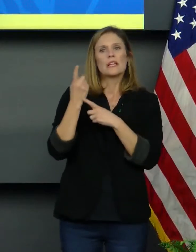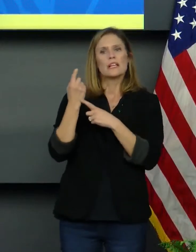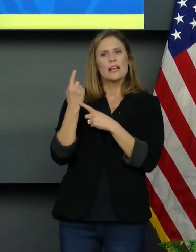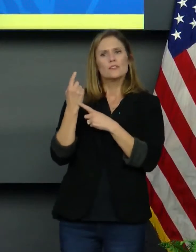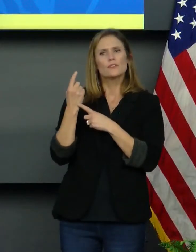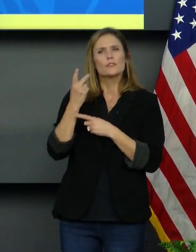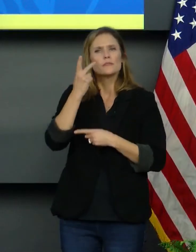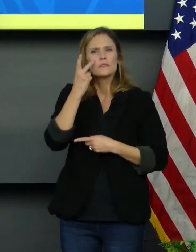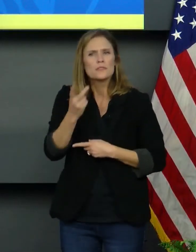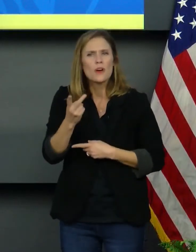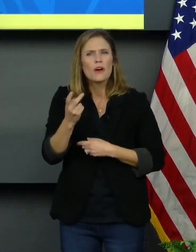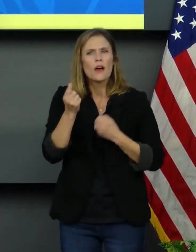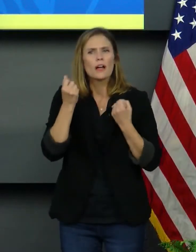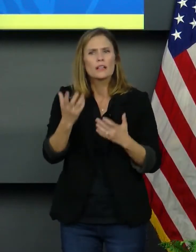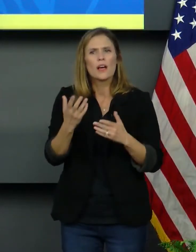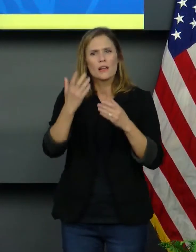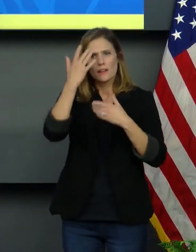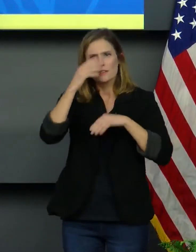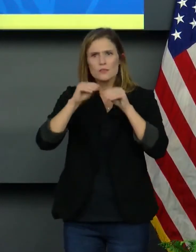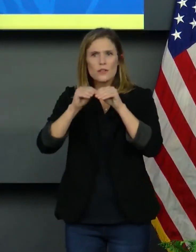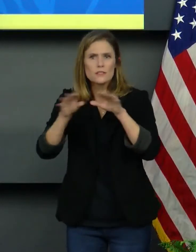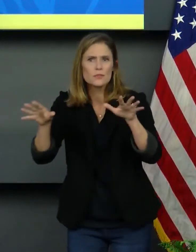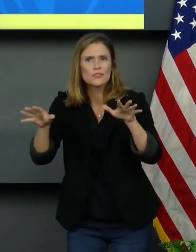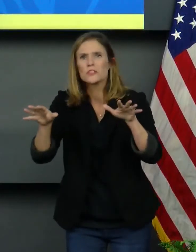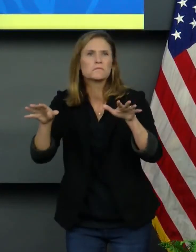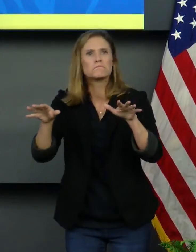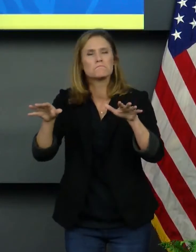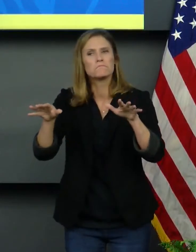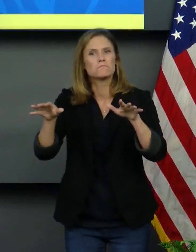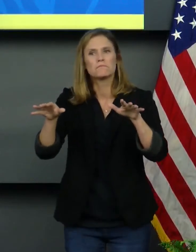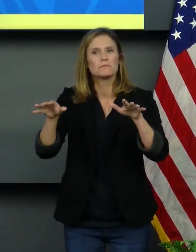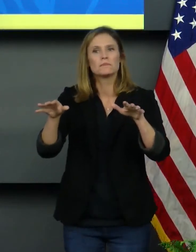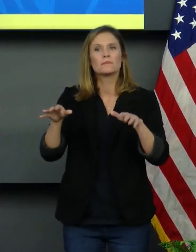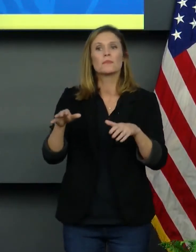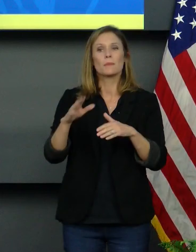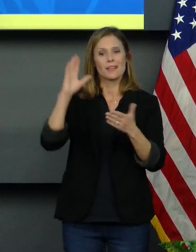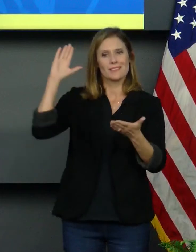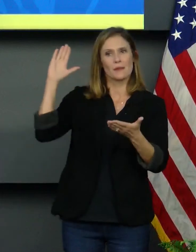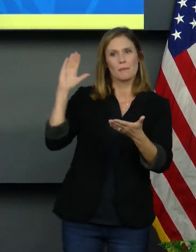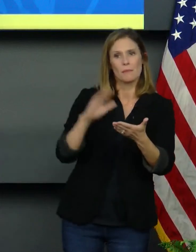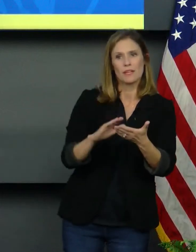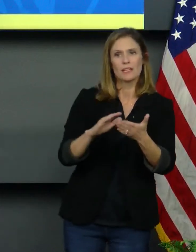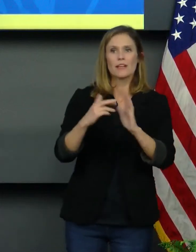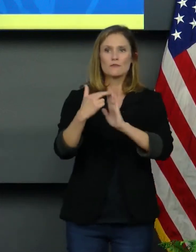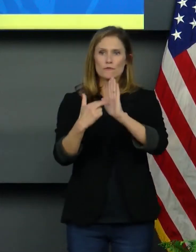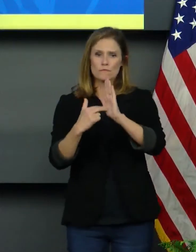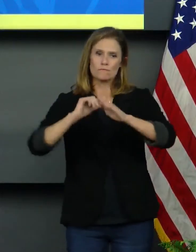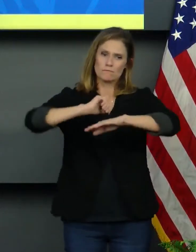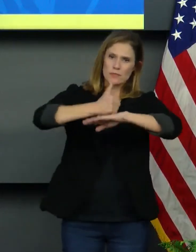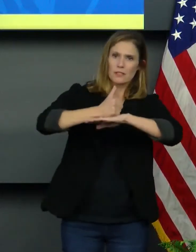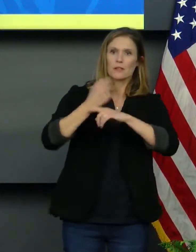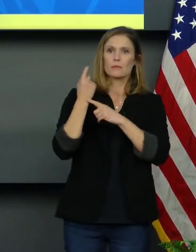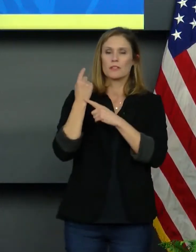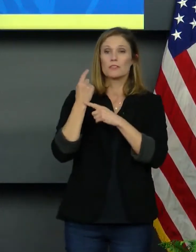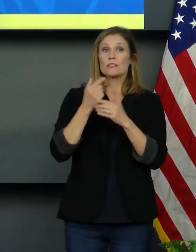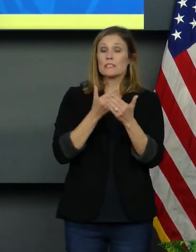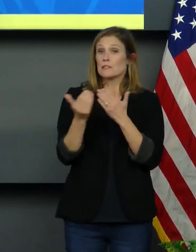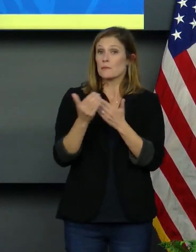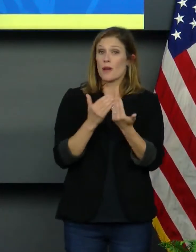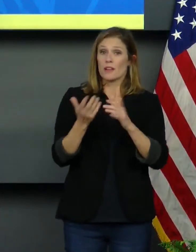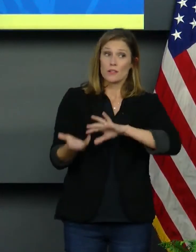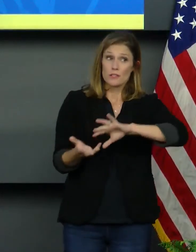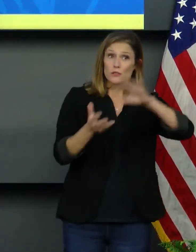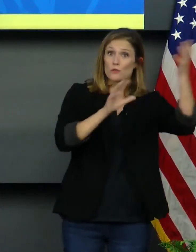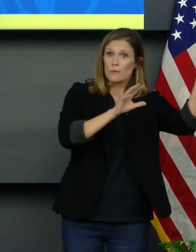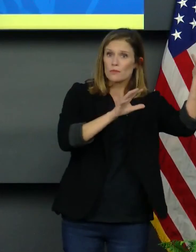lot of transmission. And that's the most encouraging takeaway. Given the mitigating measures that were employed last year, despite the